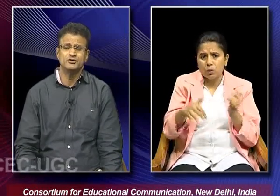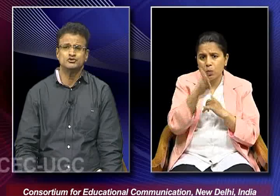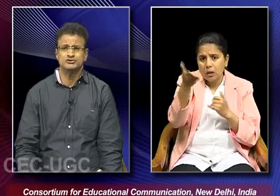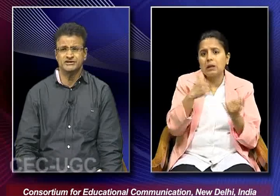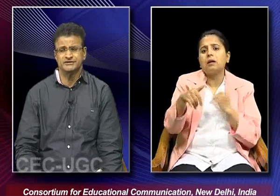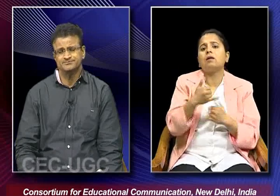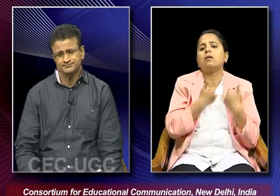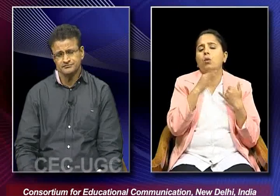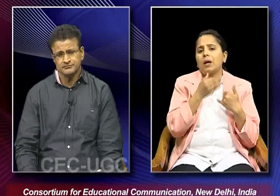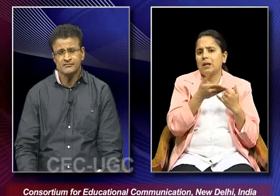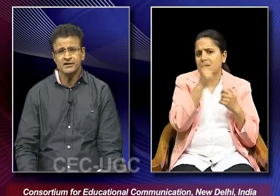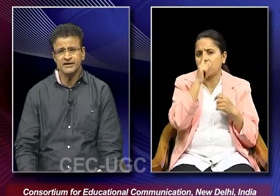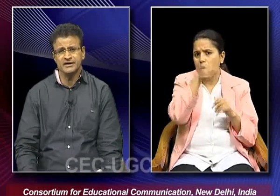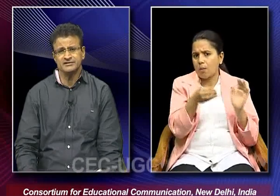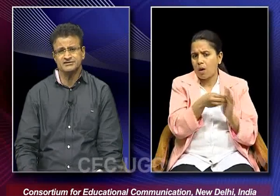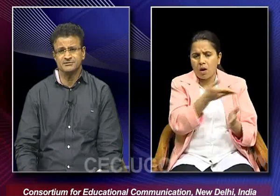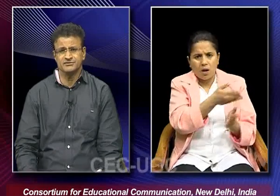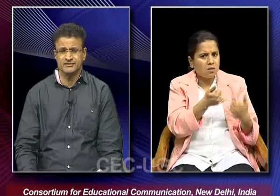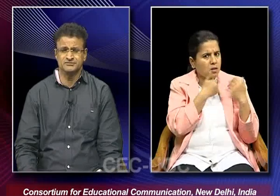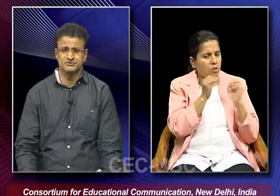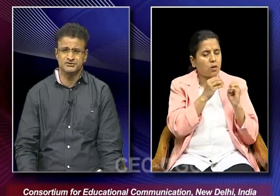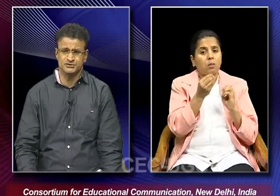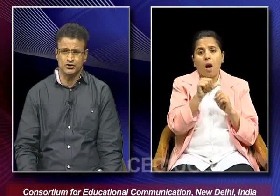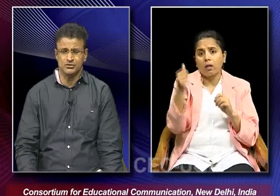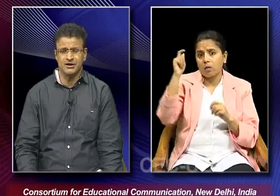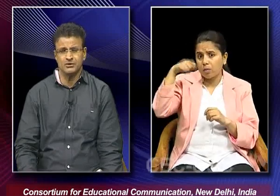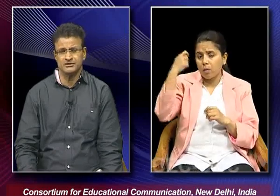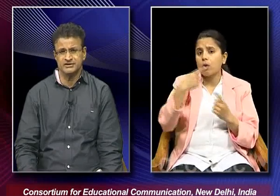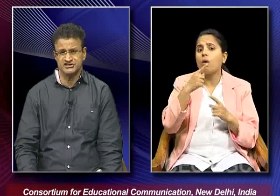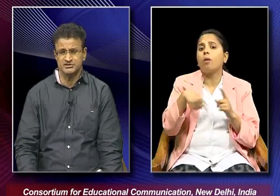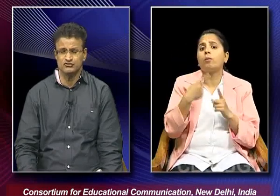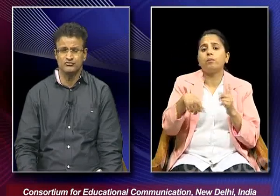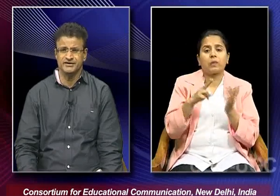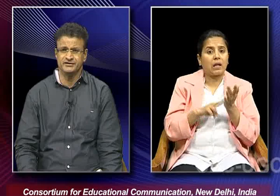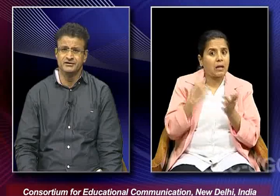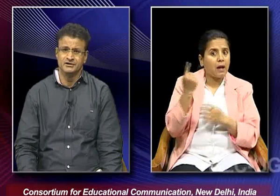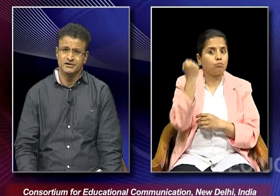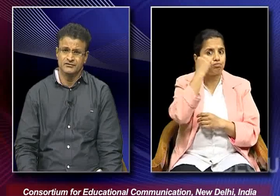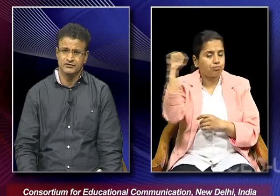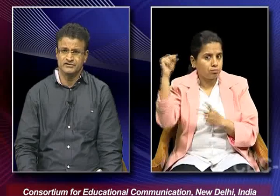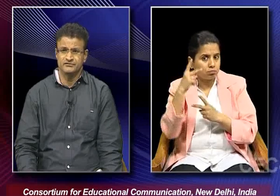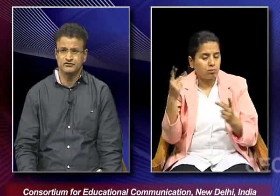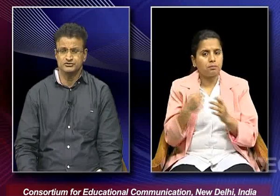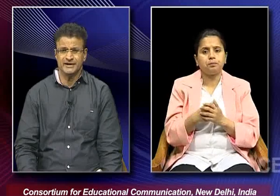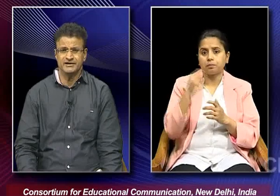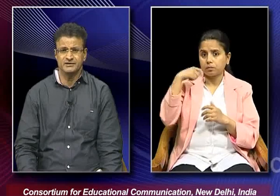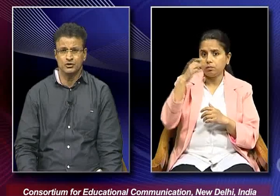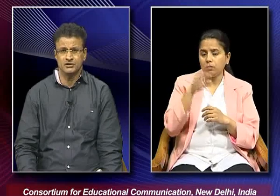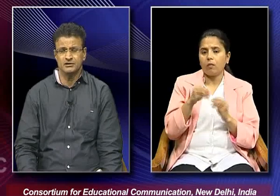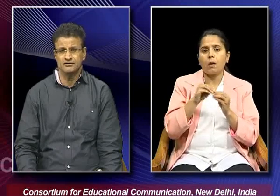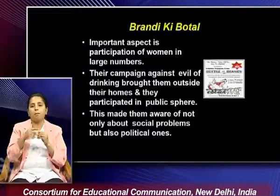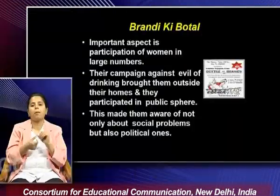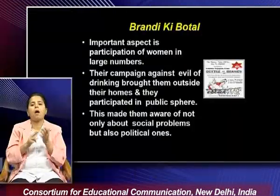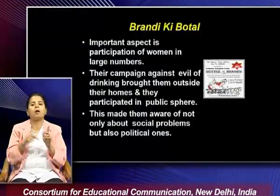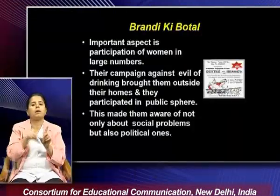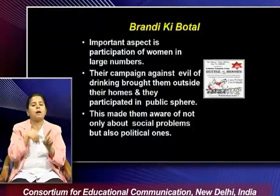we also see that some other films which were talking about the national movement, one of them was Brandy Ki Bottle,